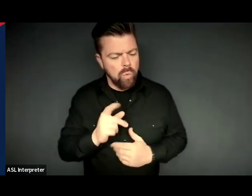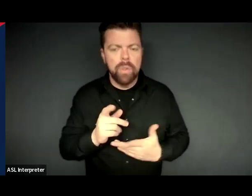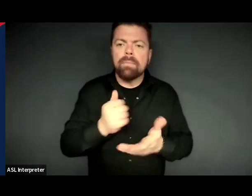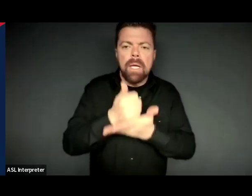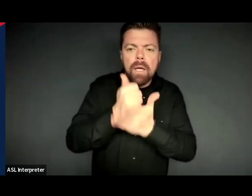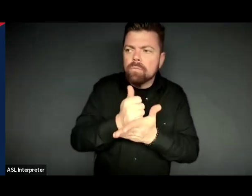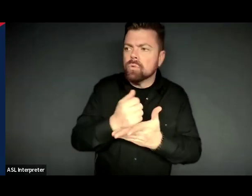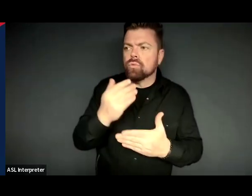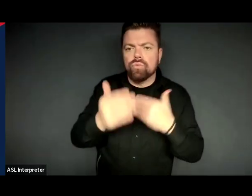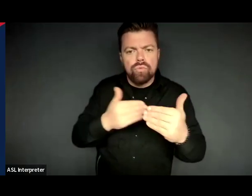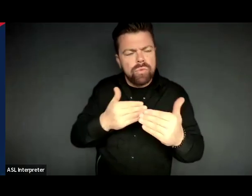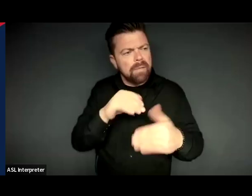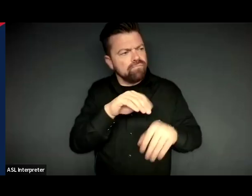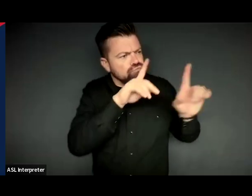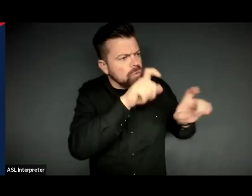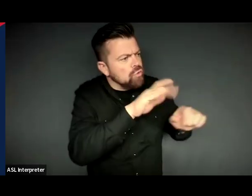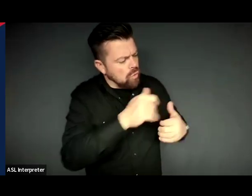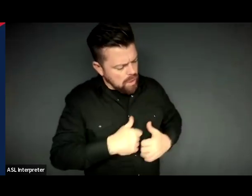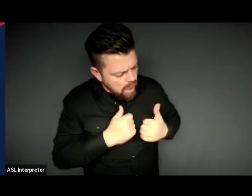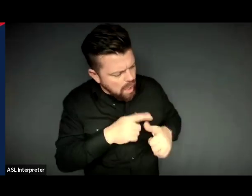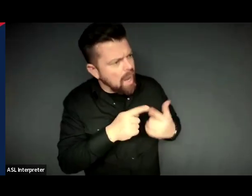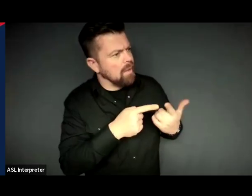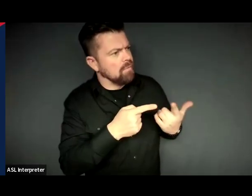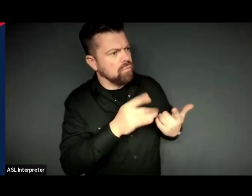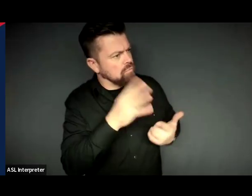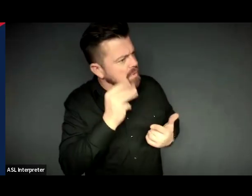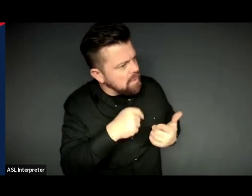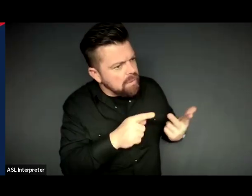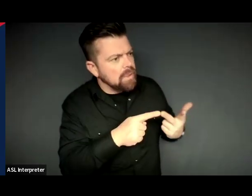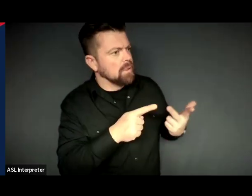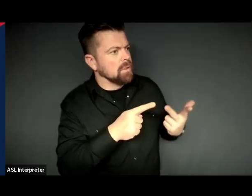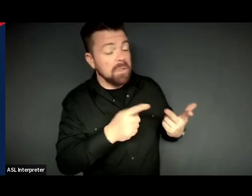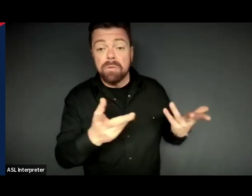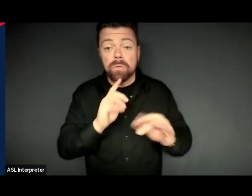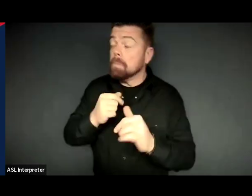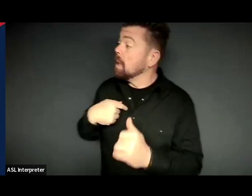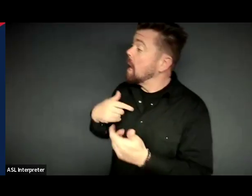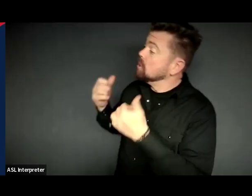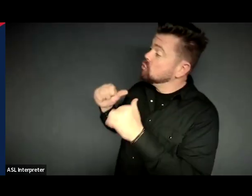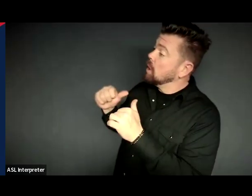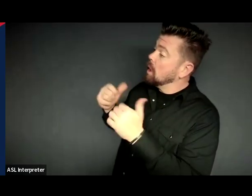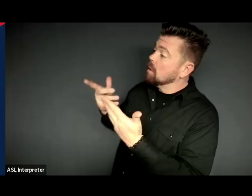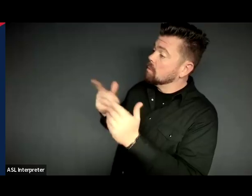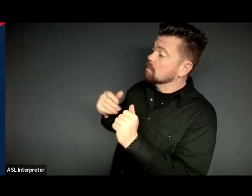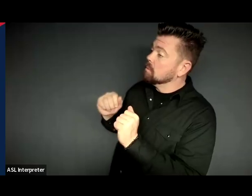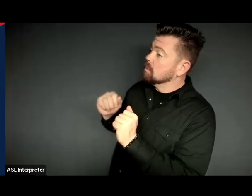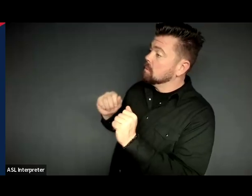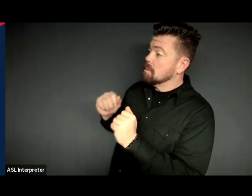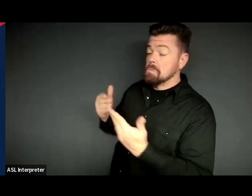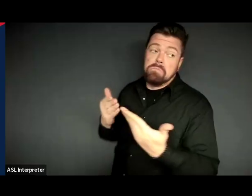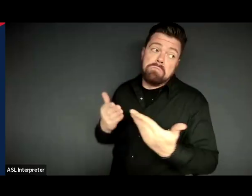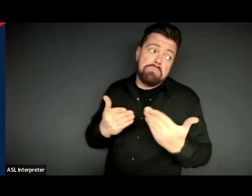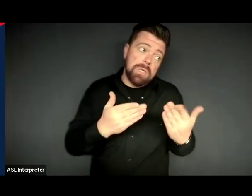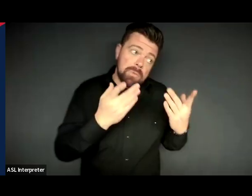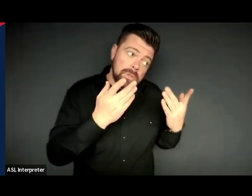your life, your setting. Now they might say, "Well, I tried this," but they'll also say, "It worked for me." It may or may not work